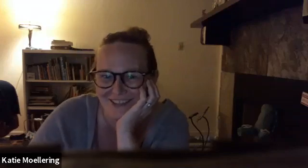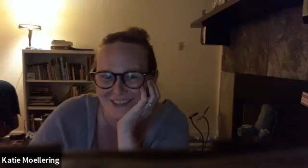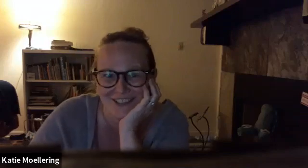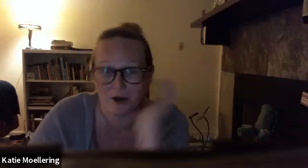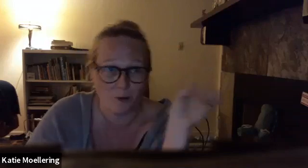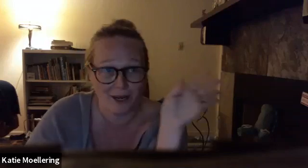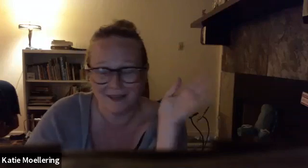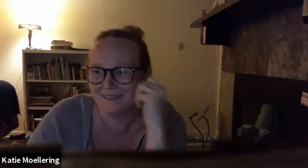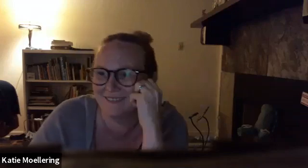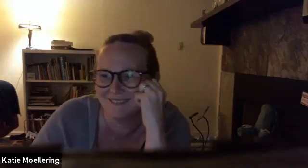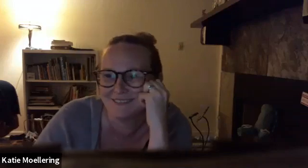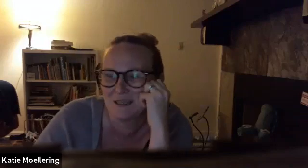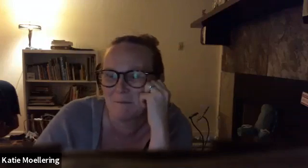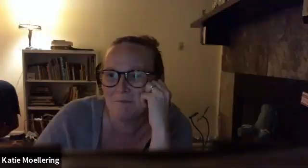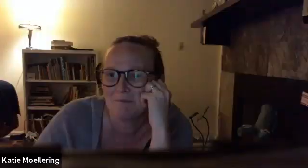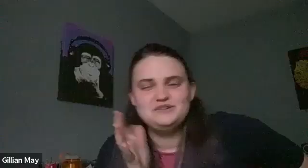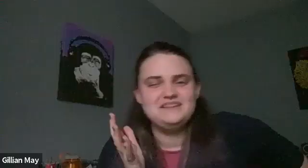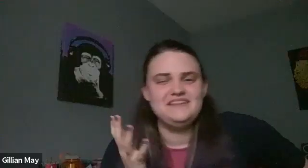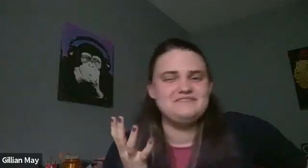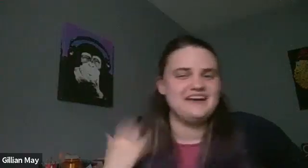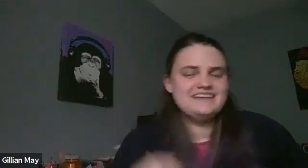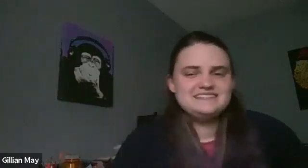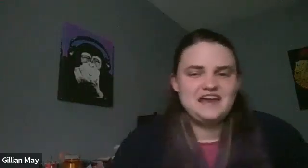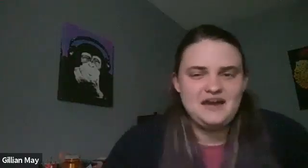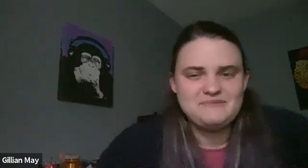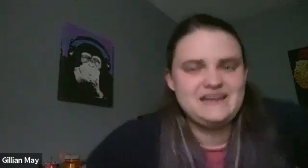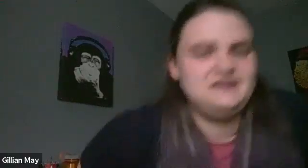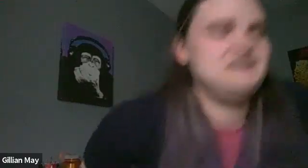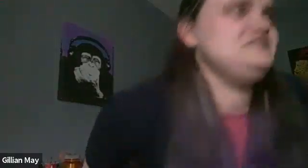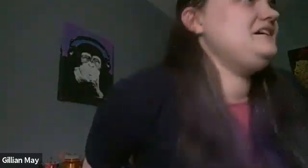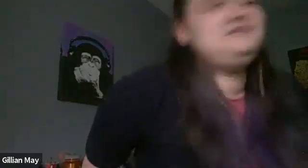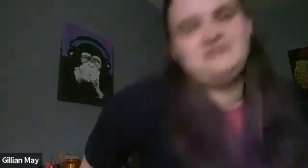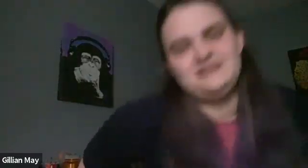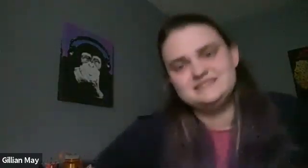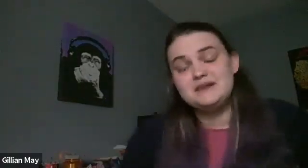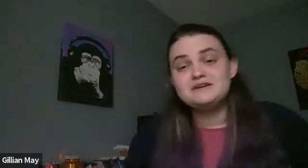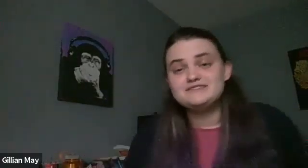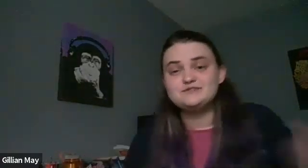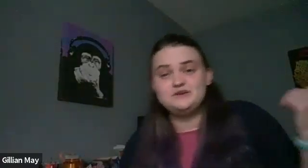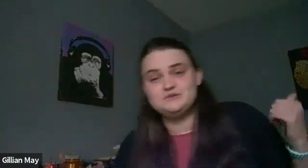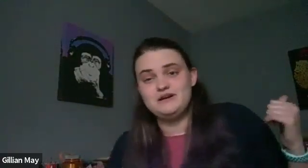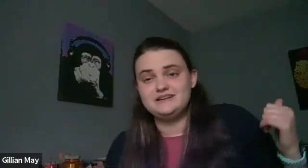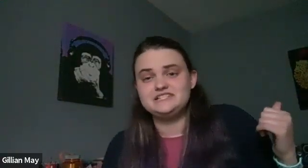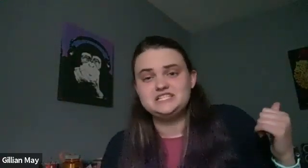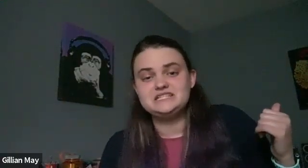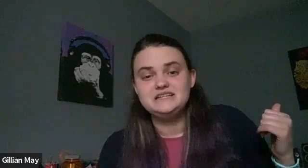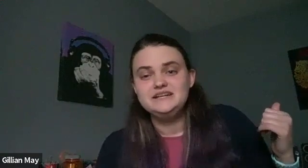Clark's like, okay. I totally love that. That's kind of how my dog Henry is. Meredith's the one who was barking. She's